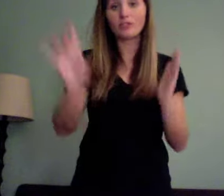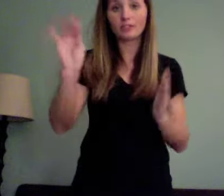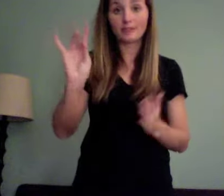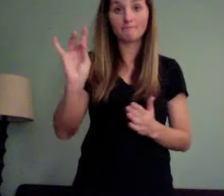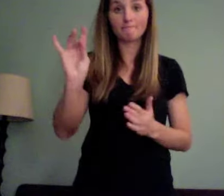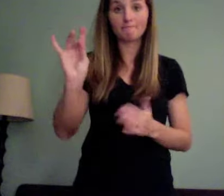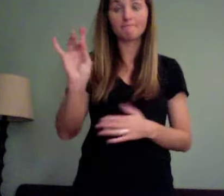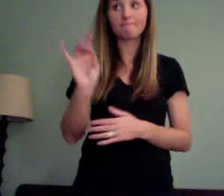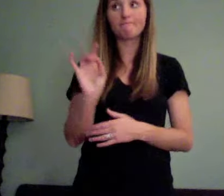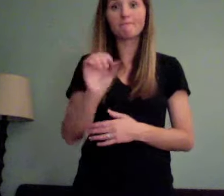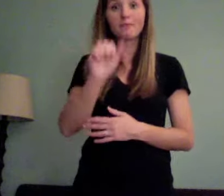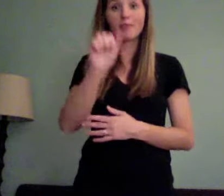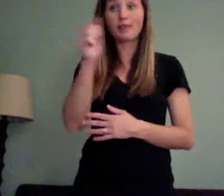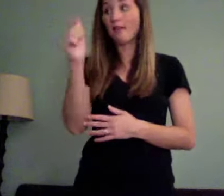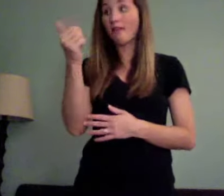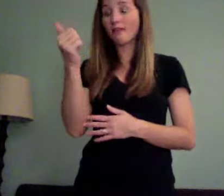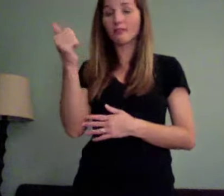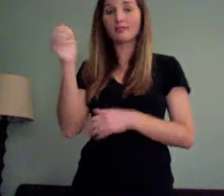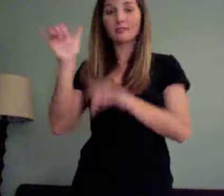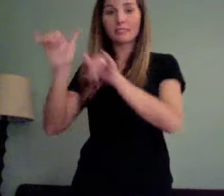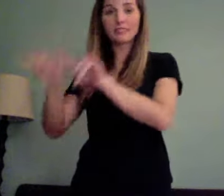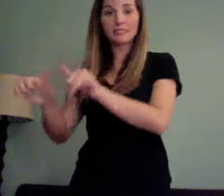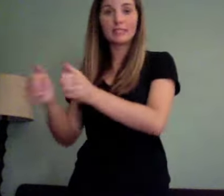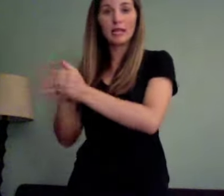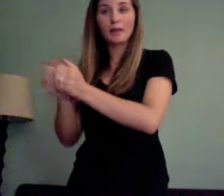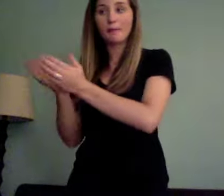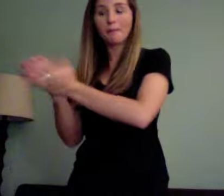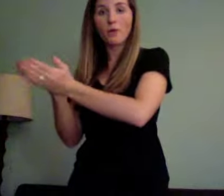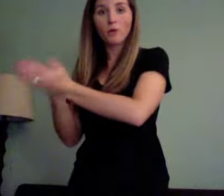The others stayed with the boat and they pulled the loaded net to the shore.